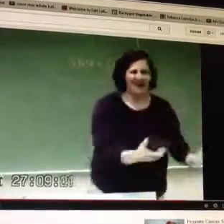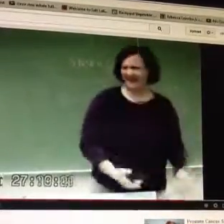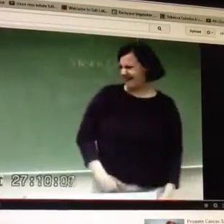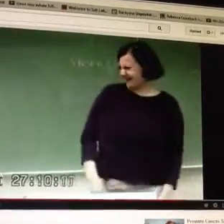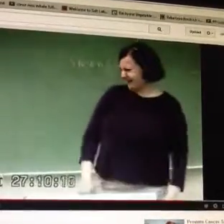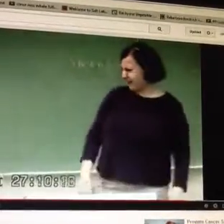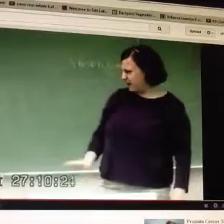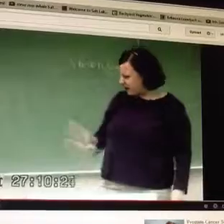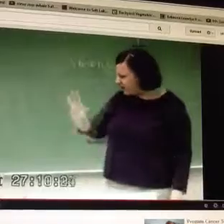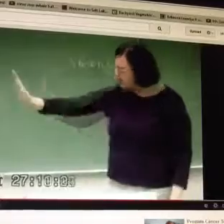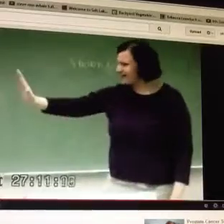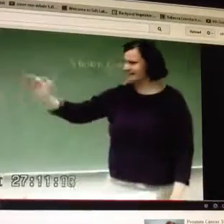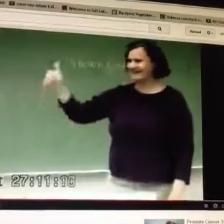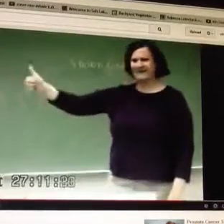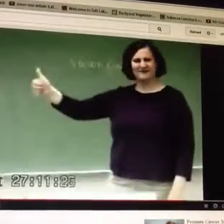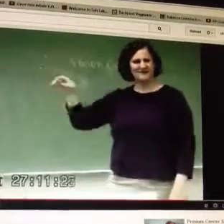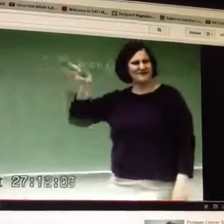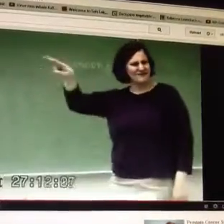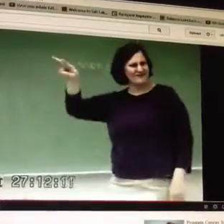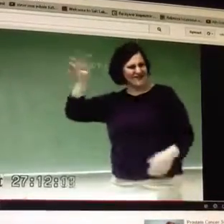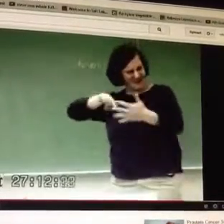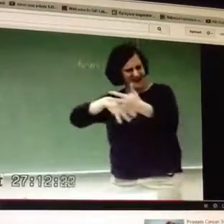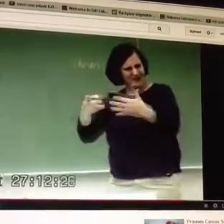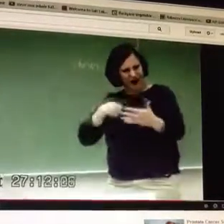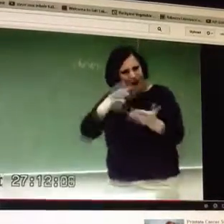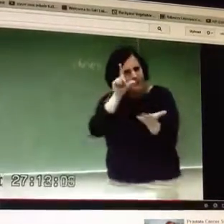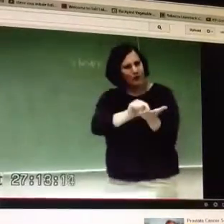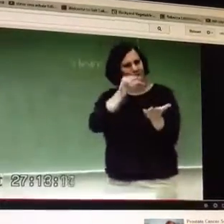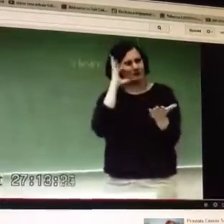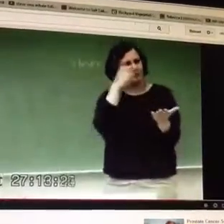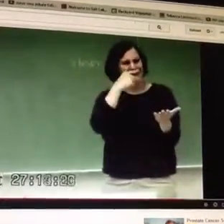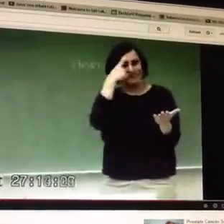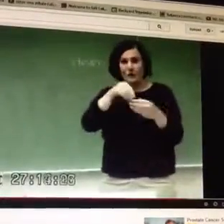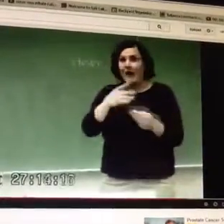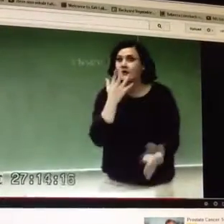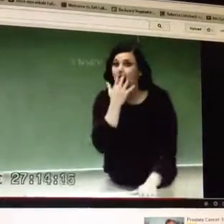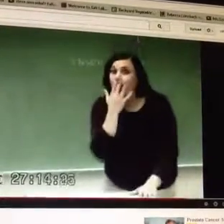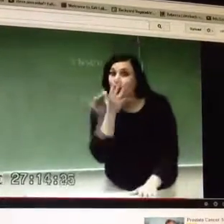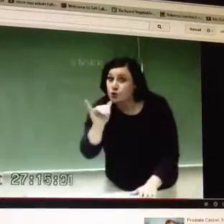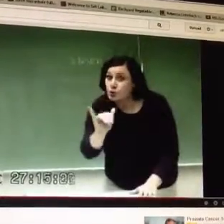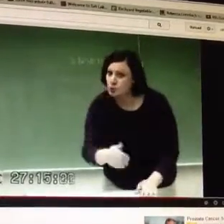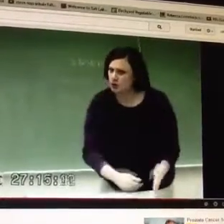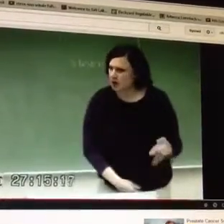He's that other kind of person that's constantly texting and wants immediate responses. Where are you?